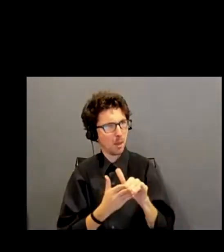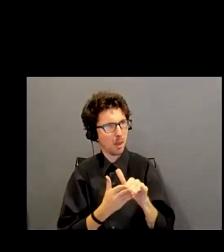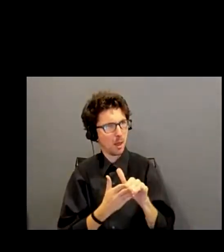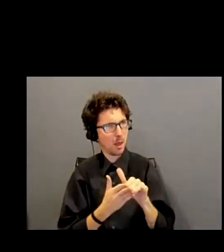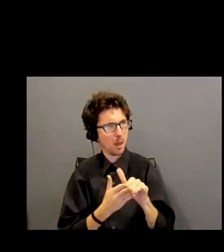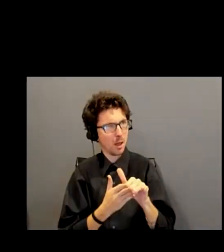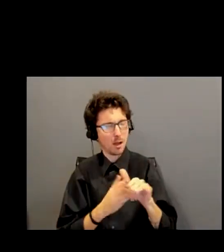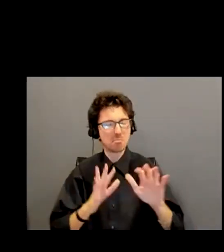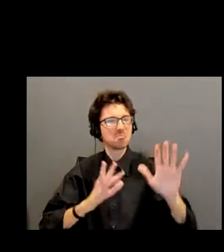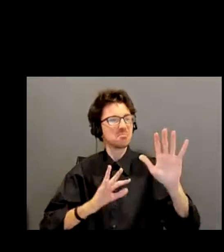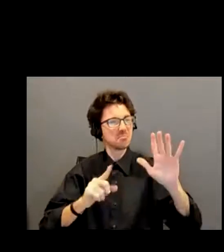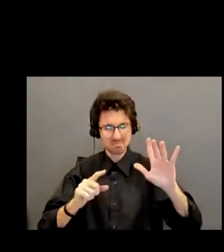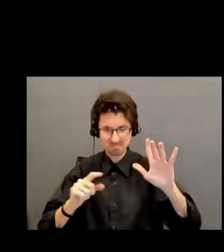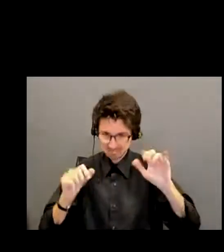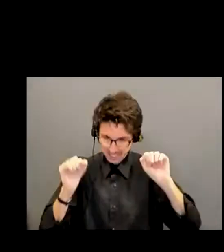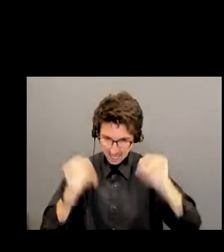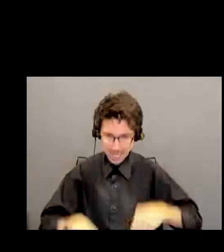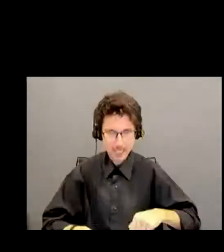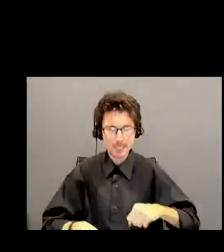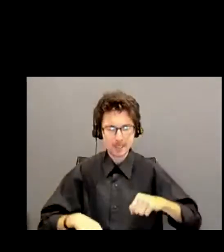just got the strength